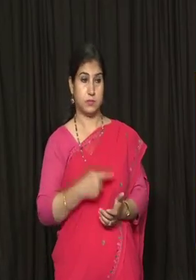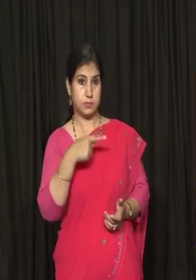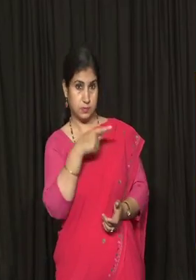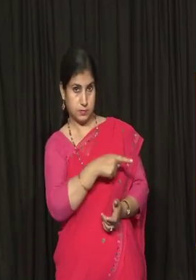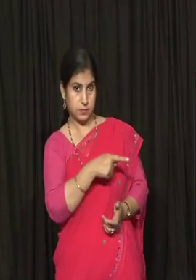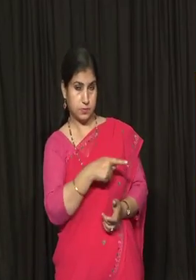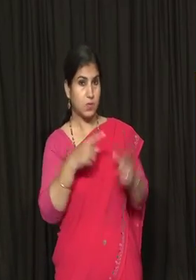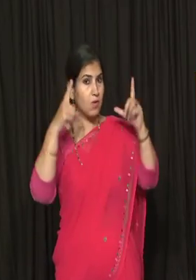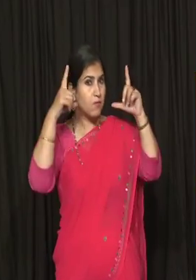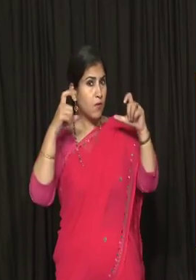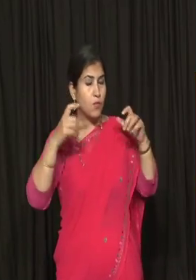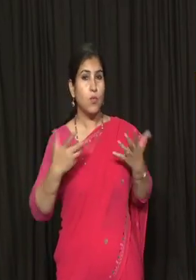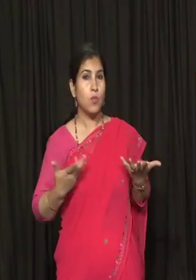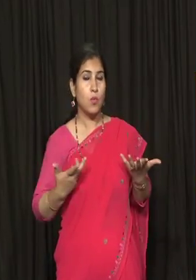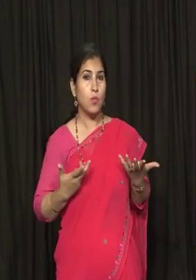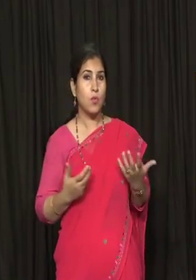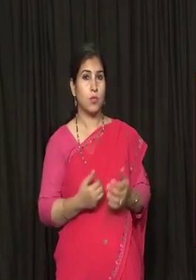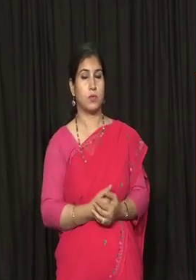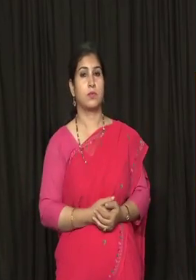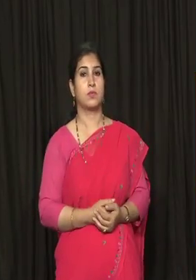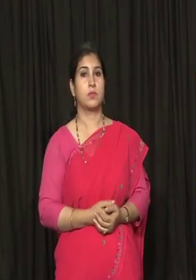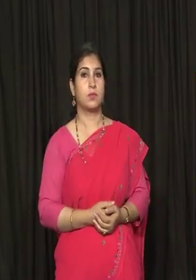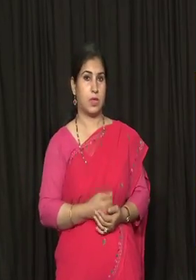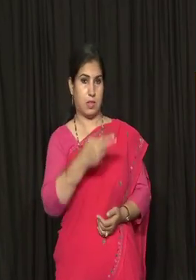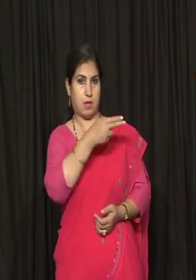This is a photo of Count Cavour.